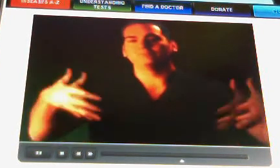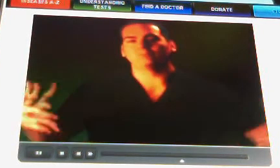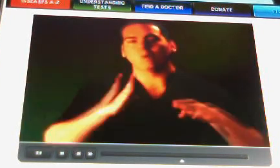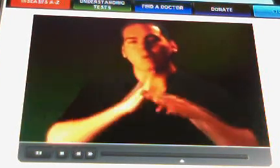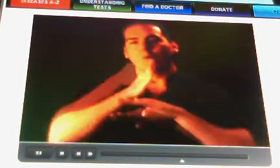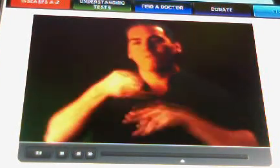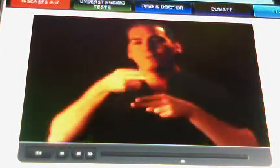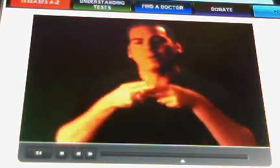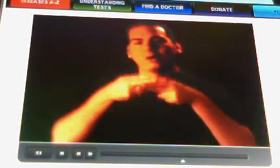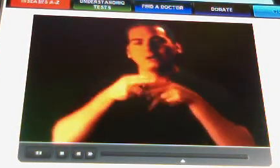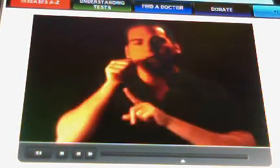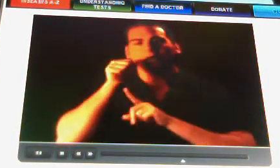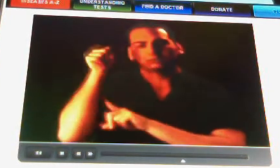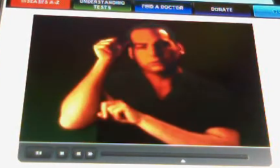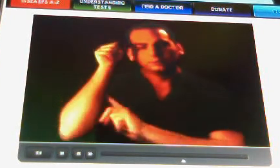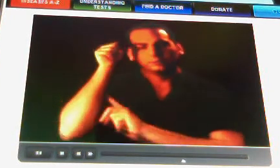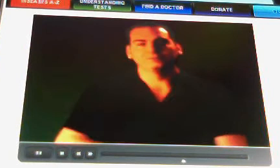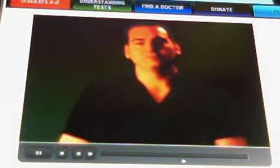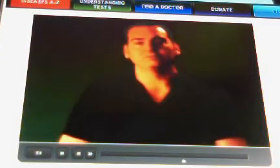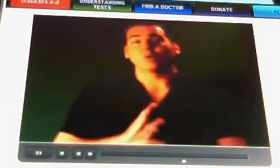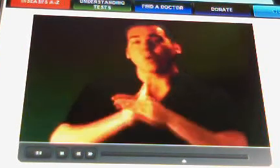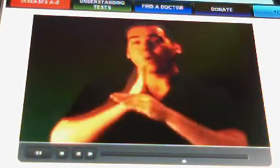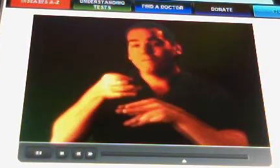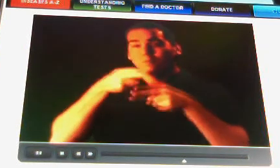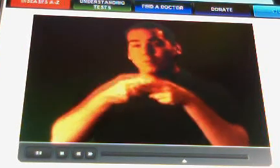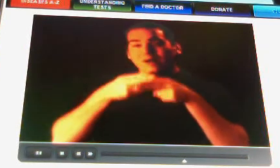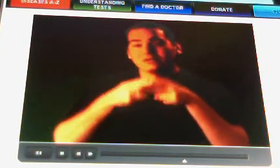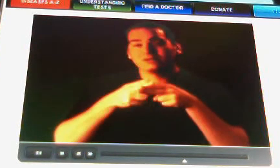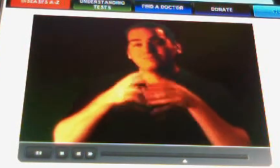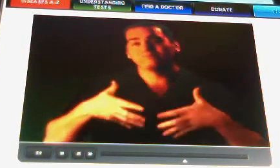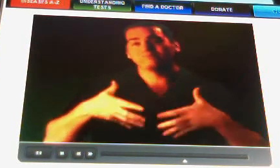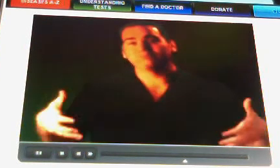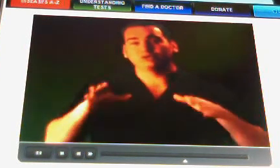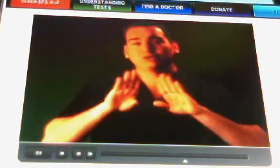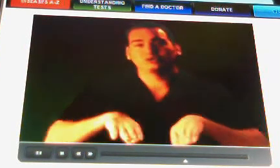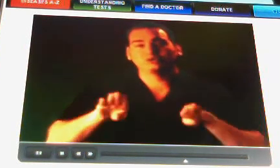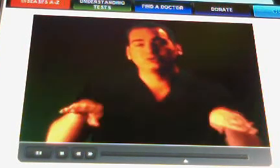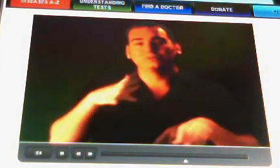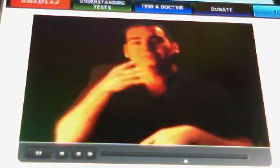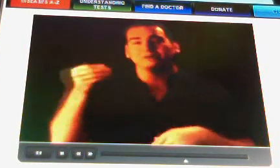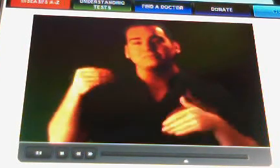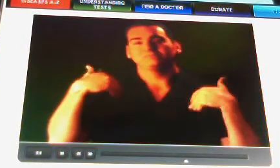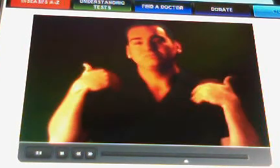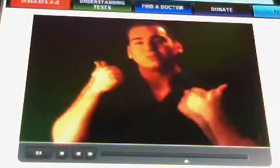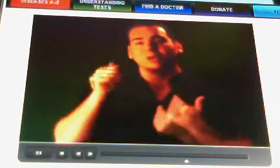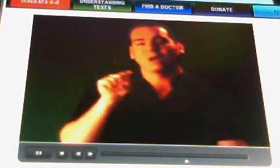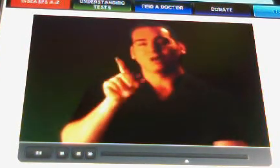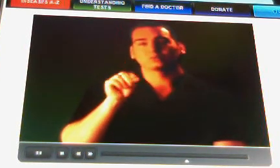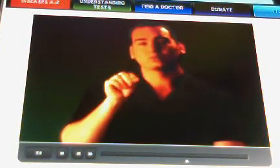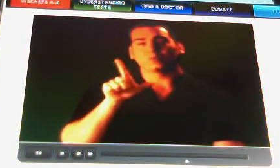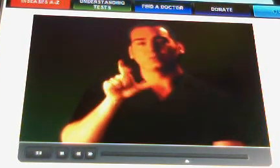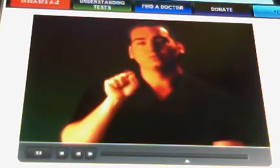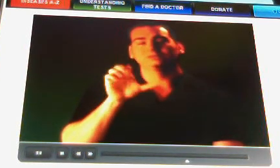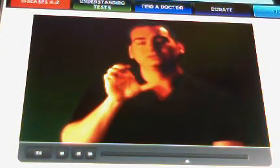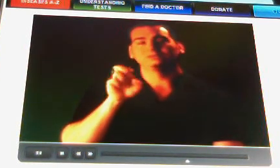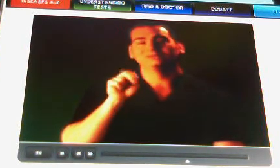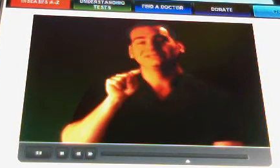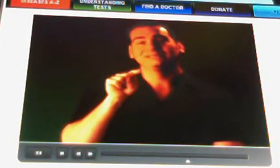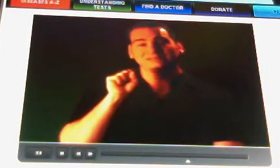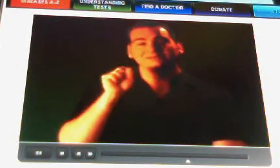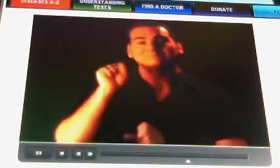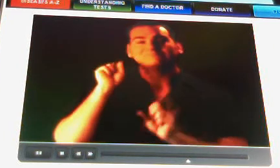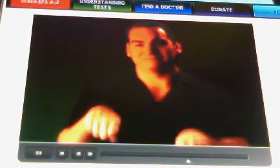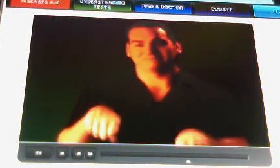This most often happens to people who are over 40 years old, overweight, whose parents may have had diabetes,